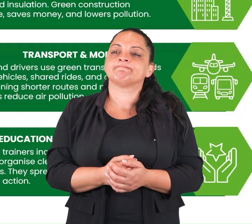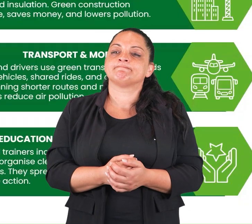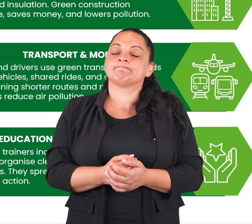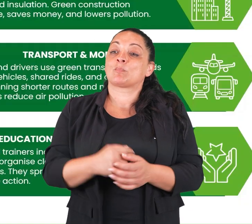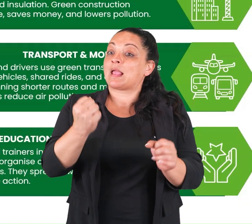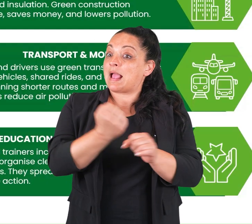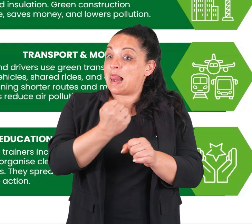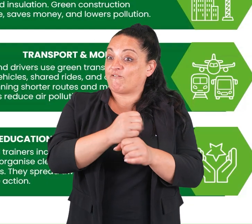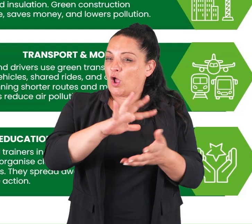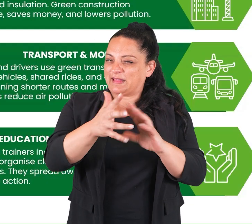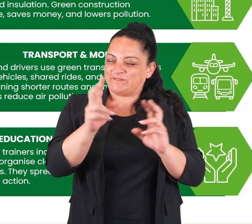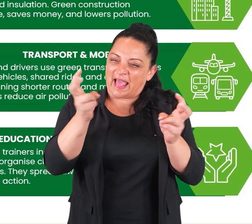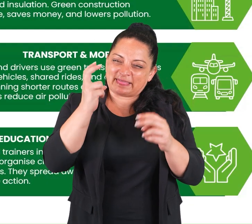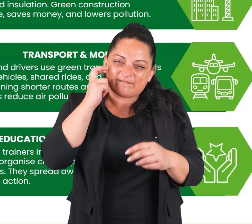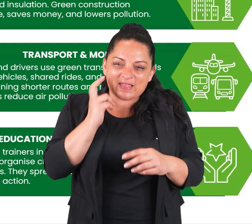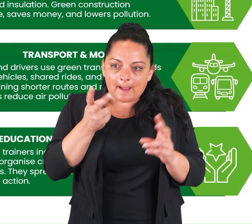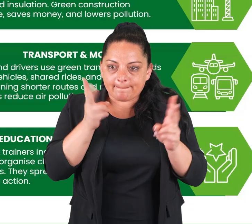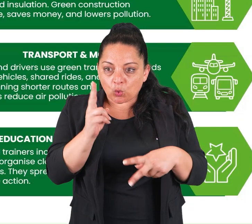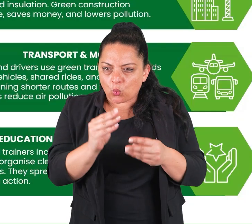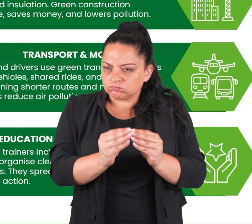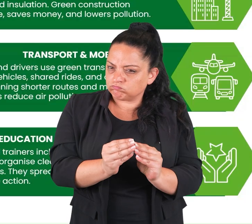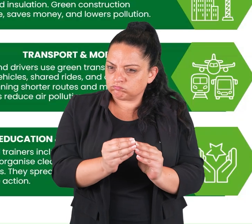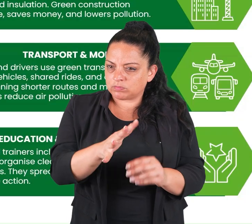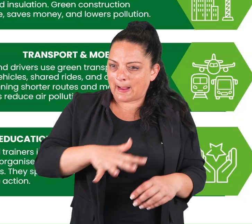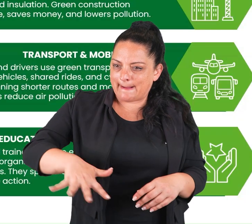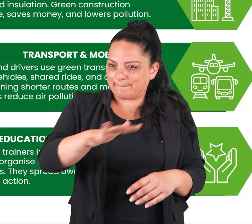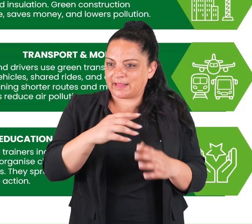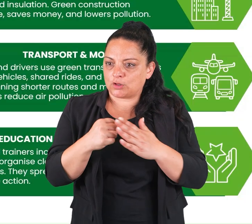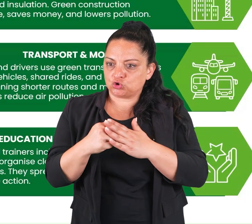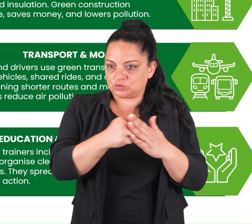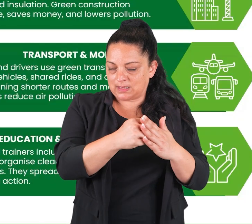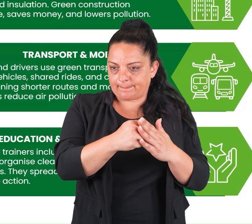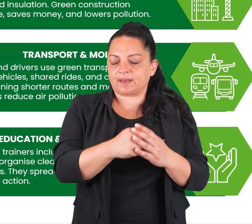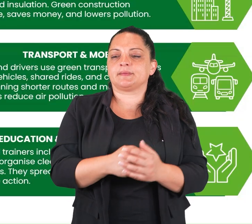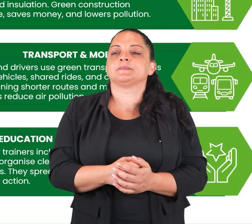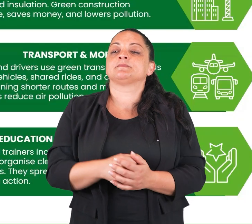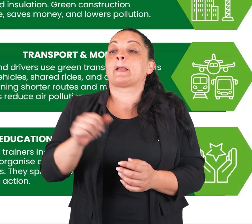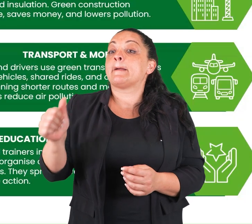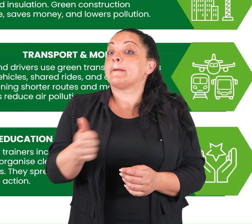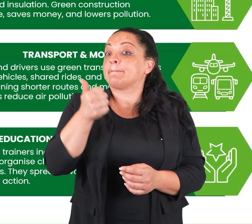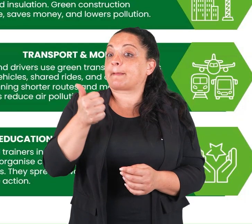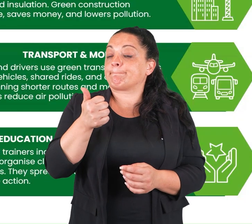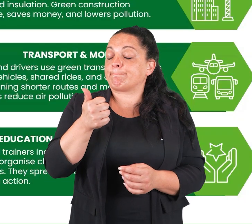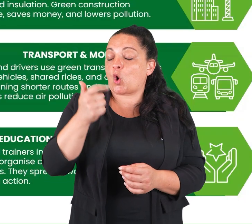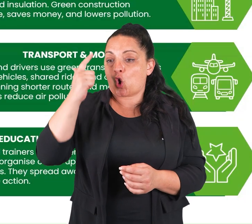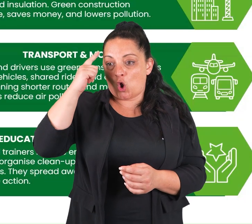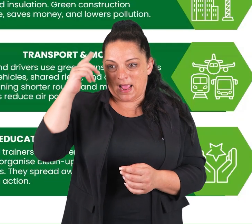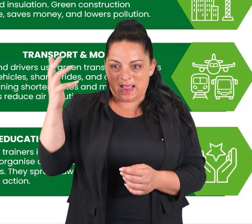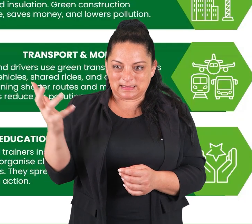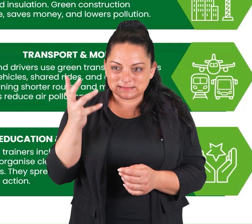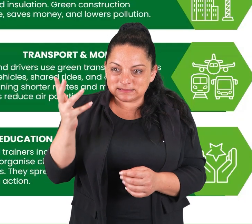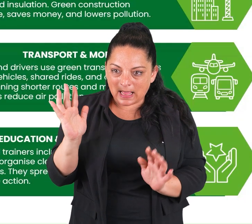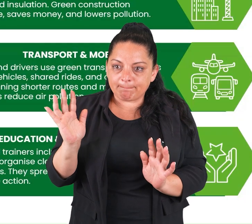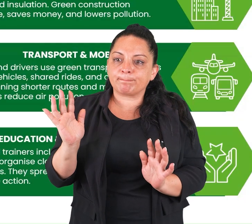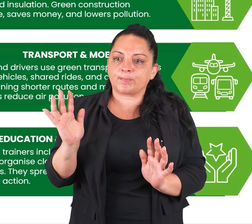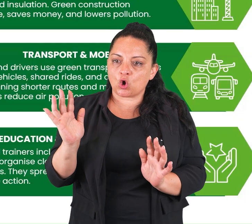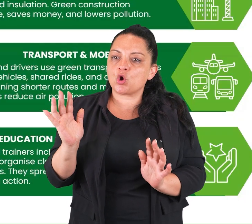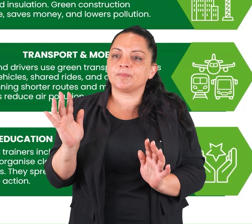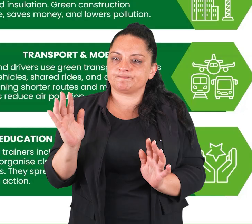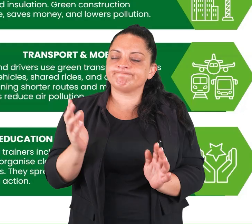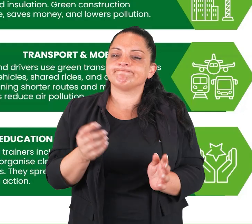and they can make these jobs more green and more environmental and